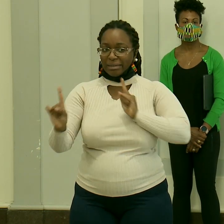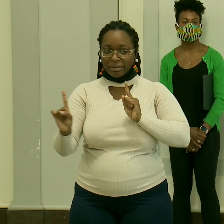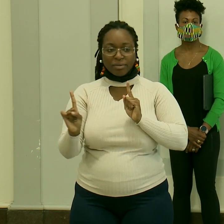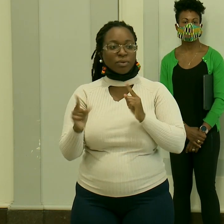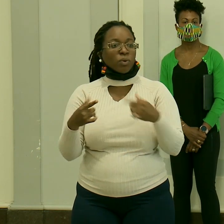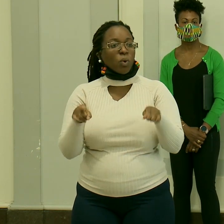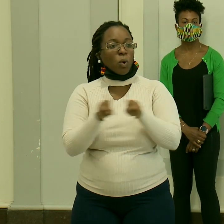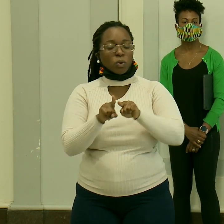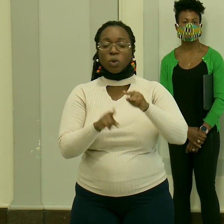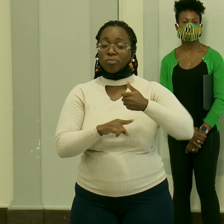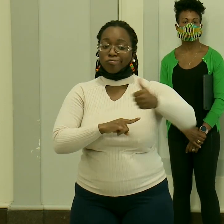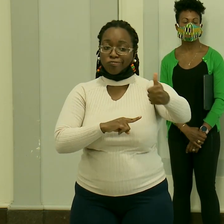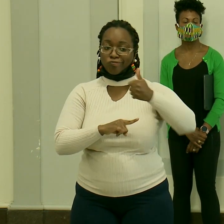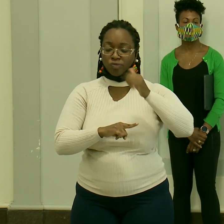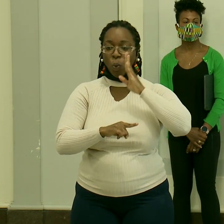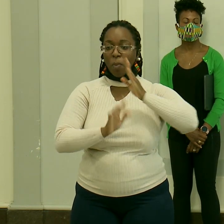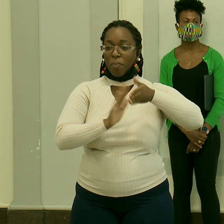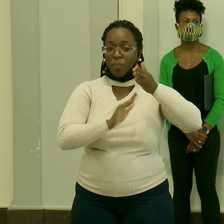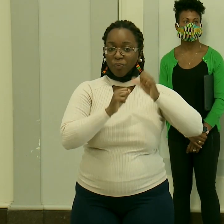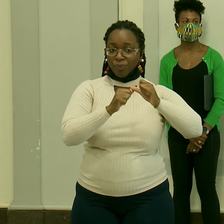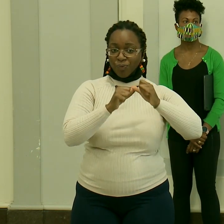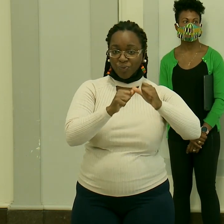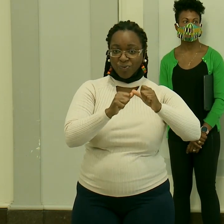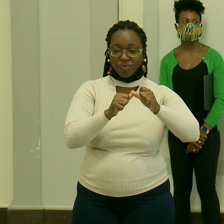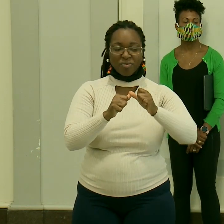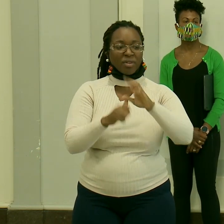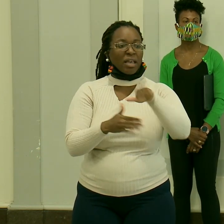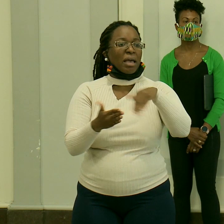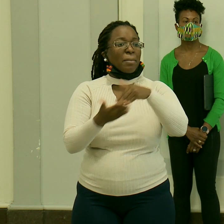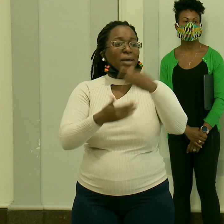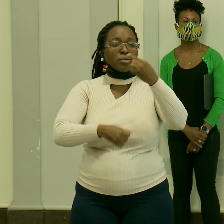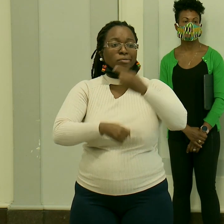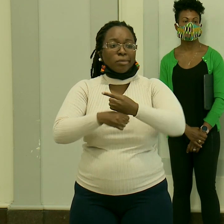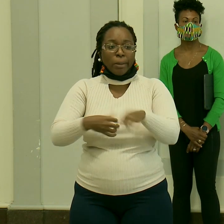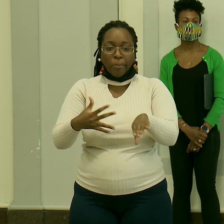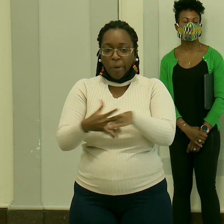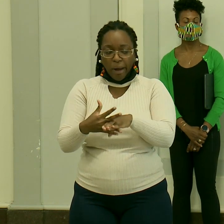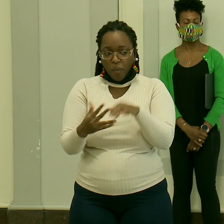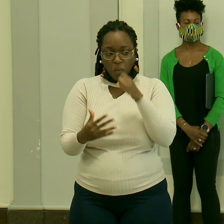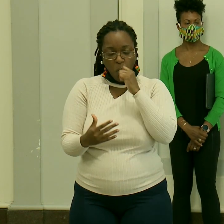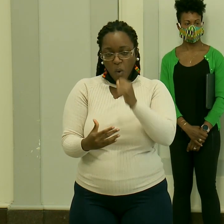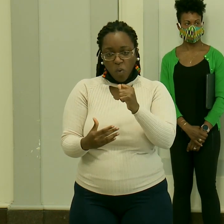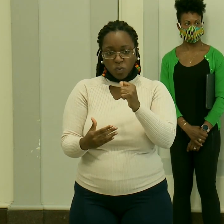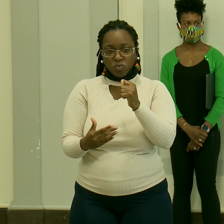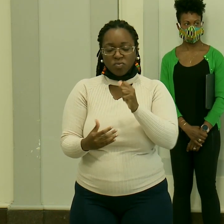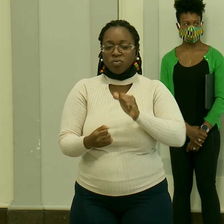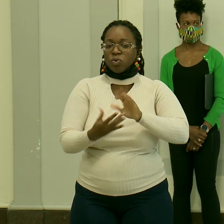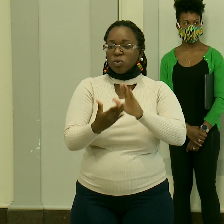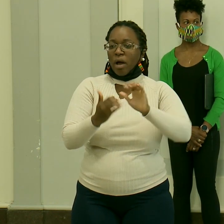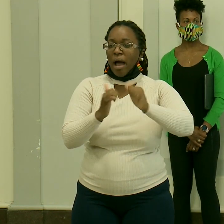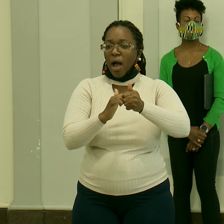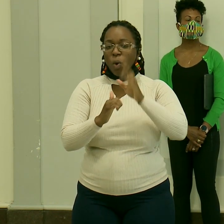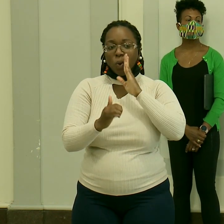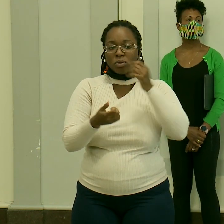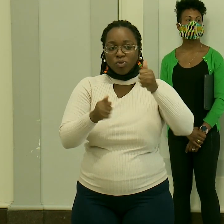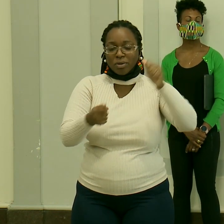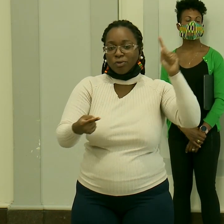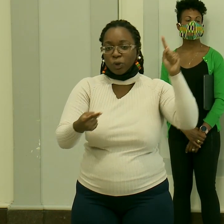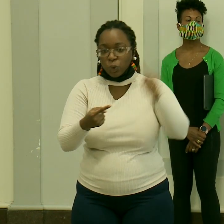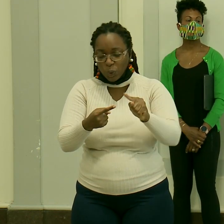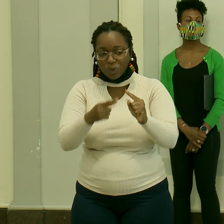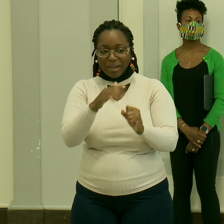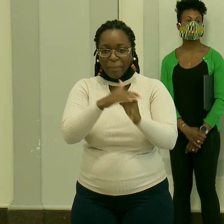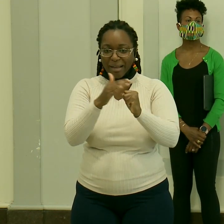Connector. And no midday breaks in service will be taken to address the reduced capacity and provide